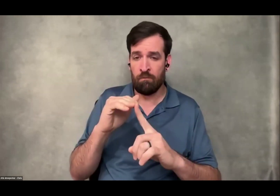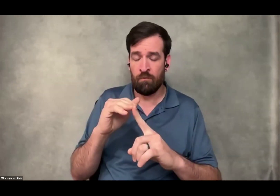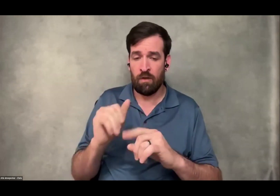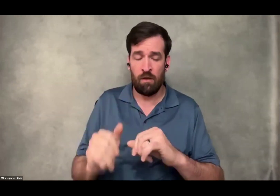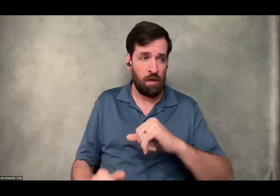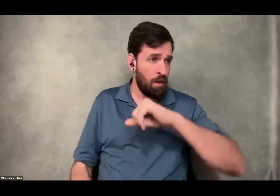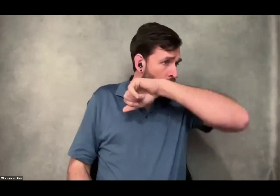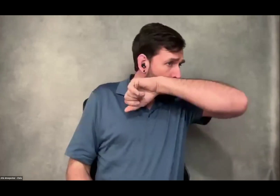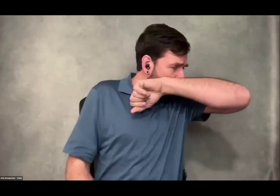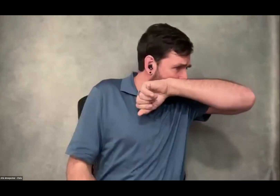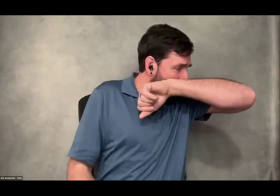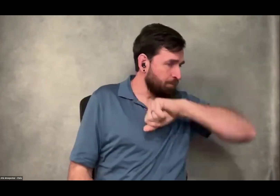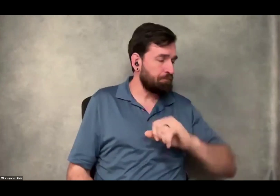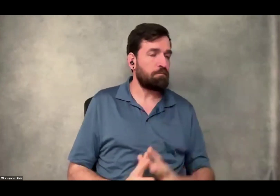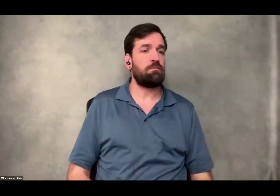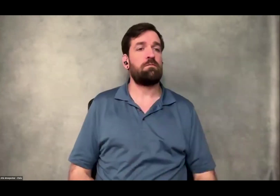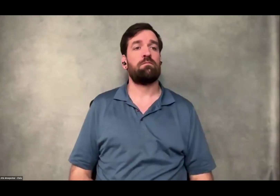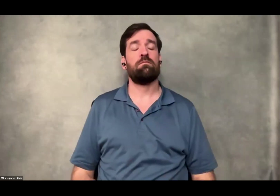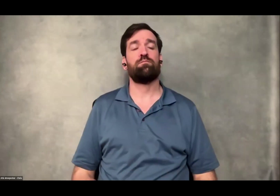I know actually. Okay, let's see.